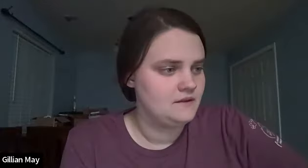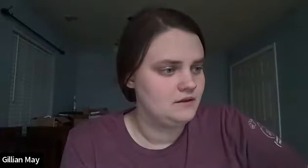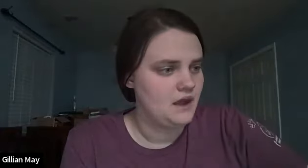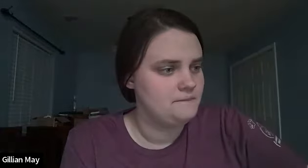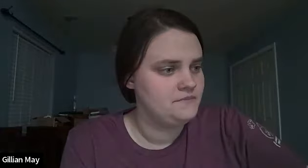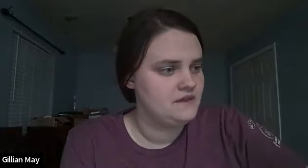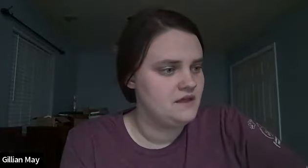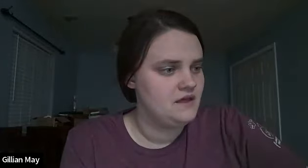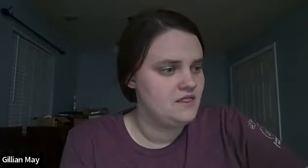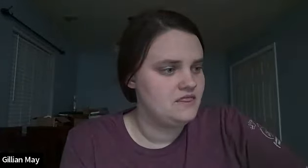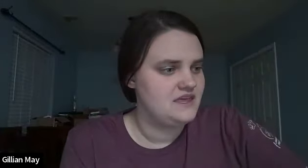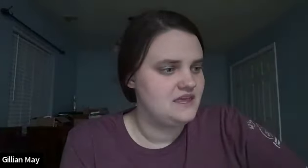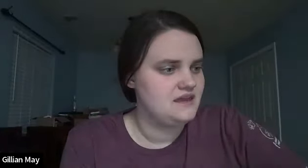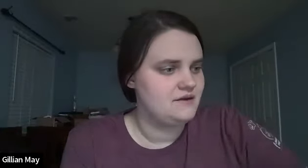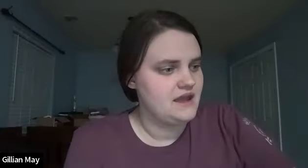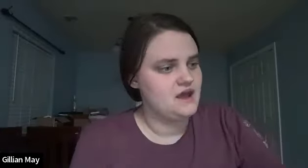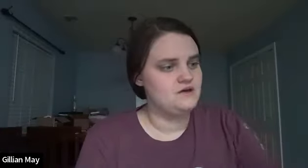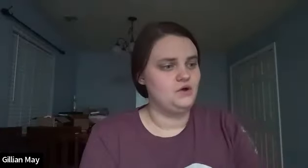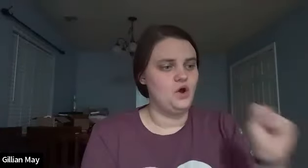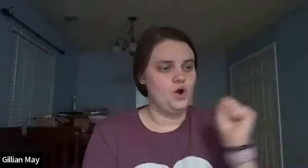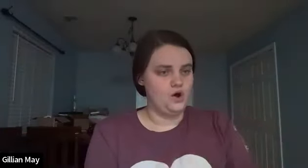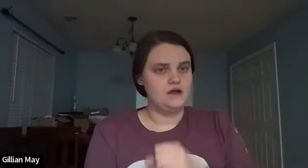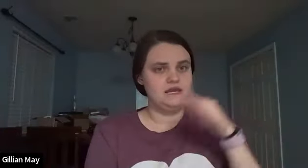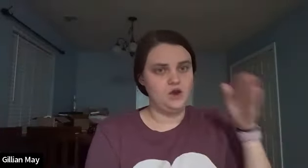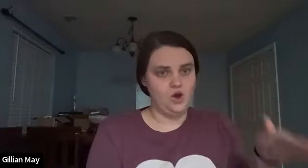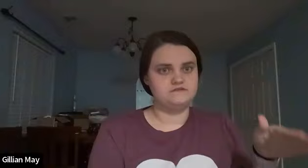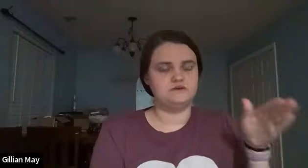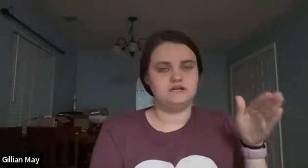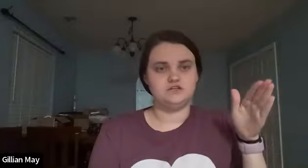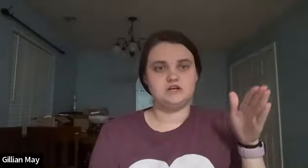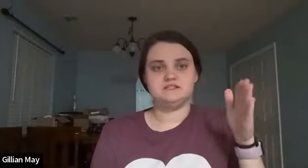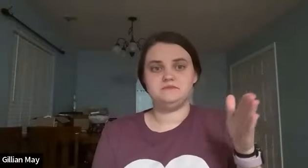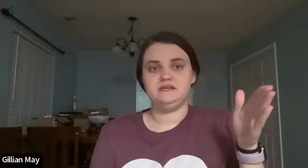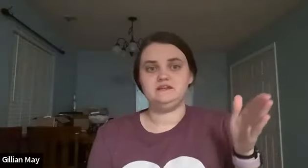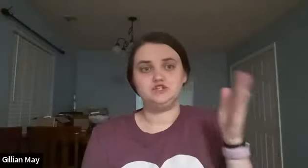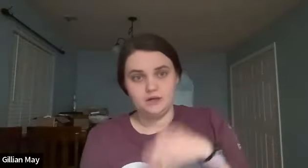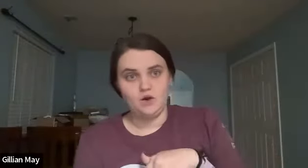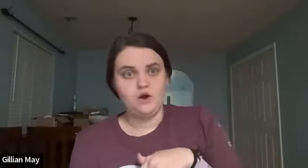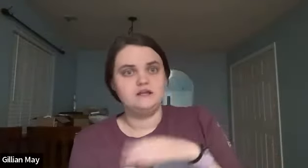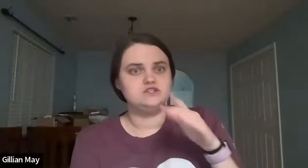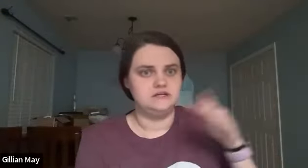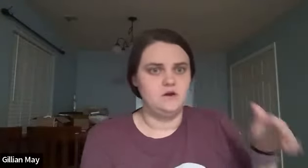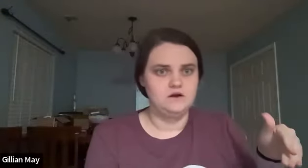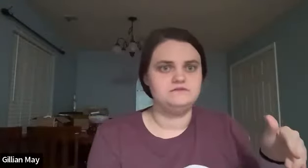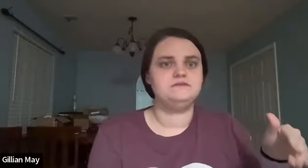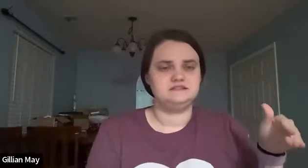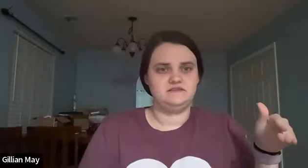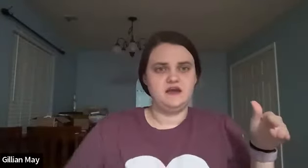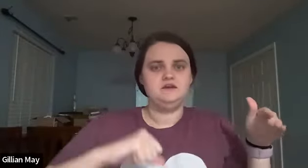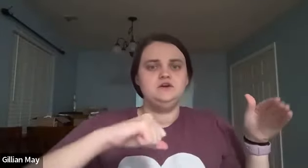Okay. Then I have on and off. So like if you're talking about something like turn it on, turn it off, things like that,